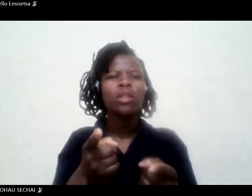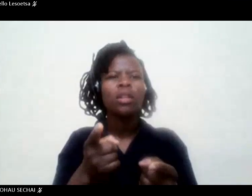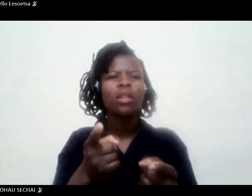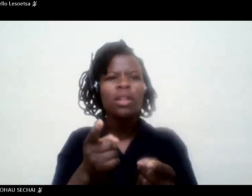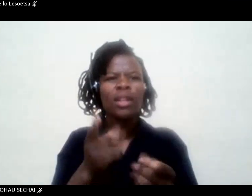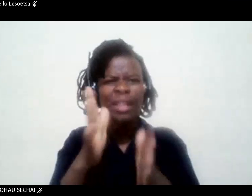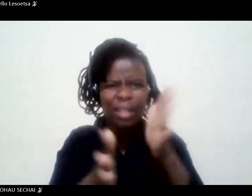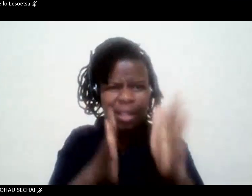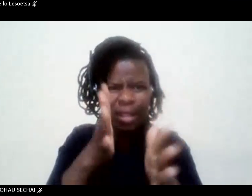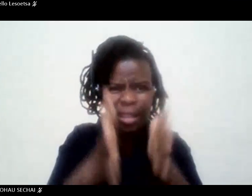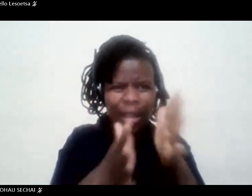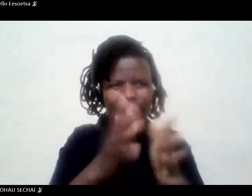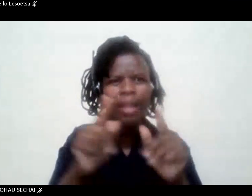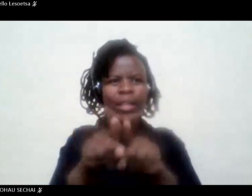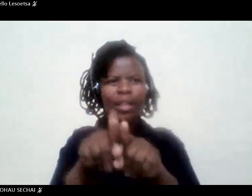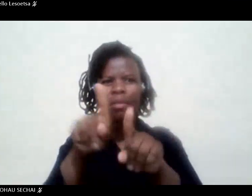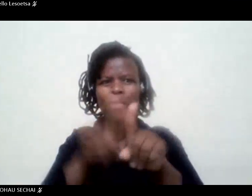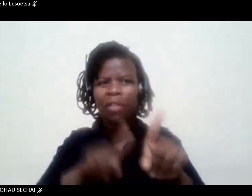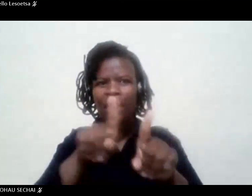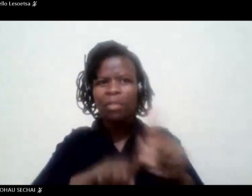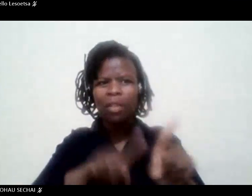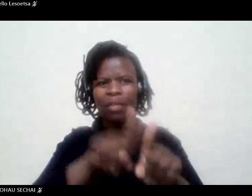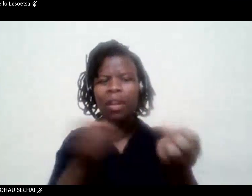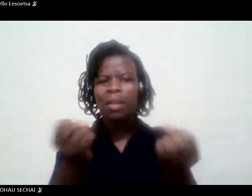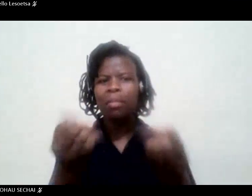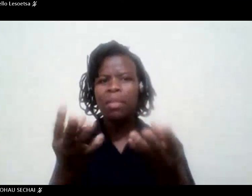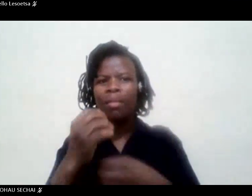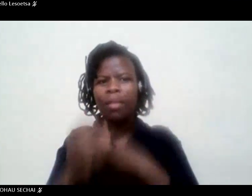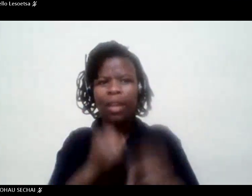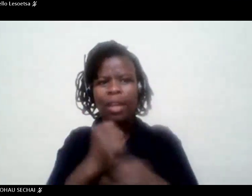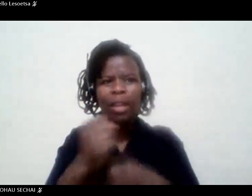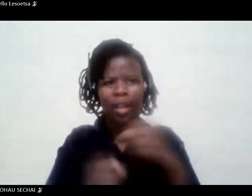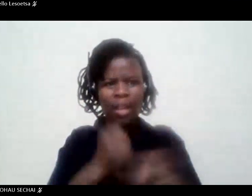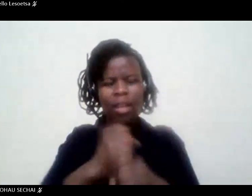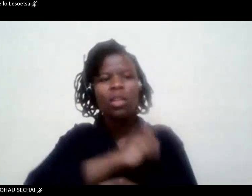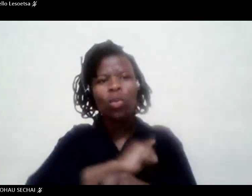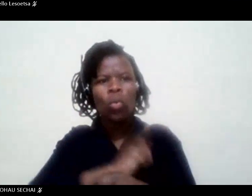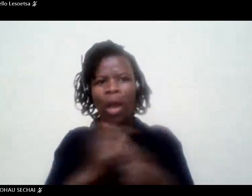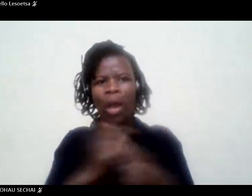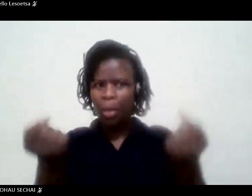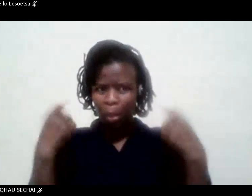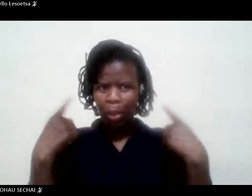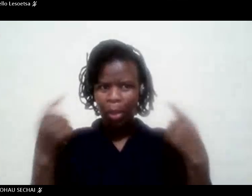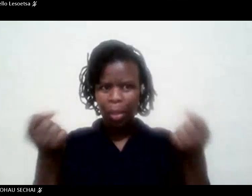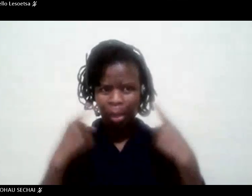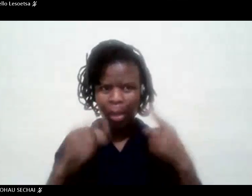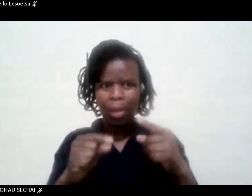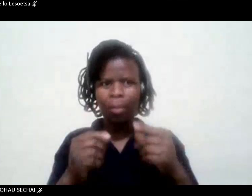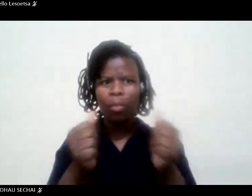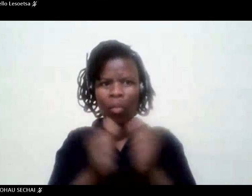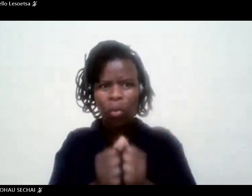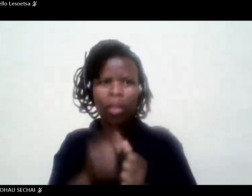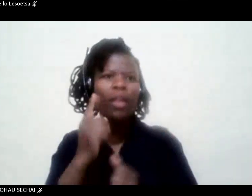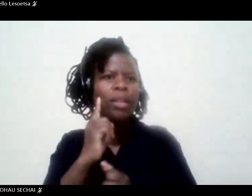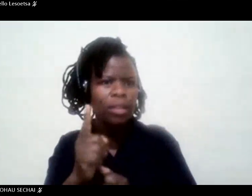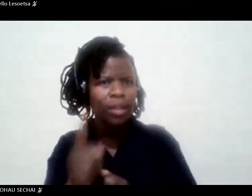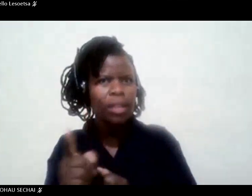failed for a number of years because of not being understood by the teachers.